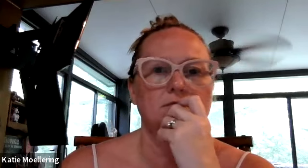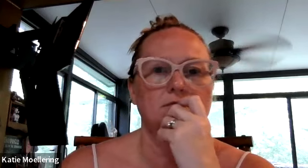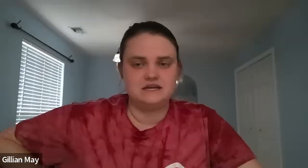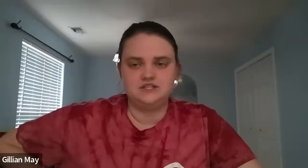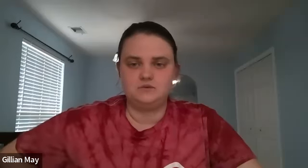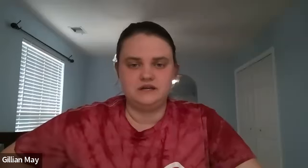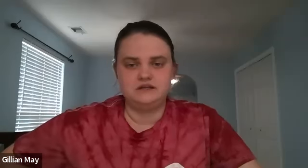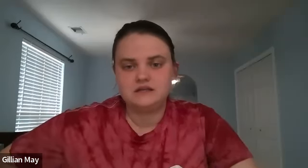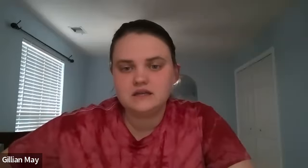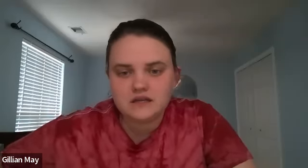cannot sign just.